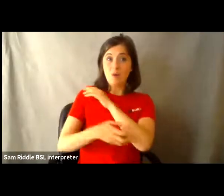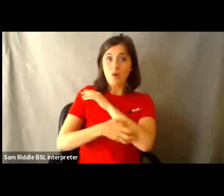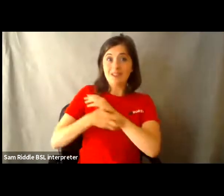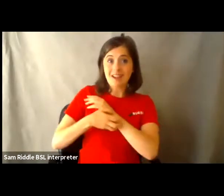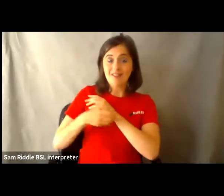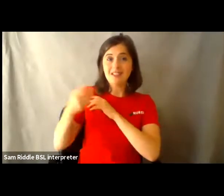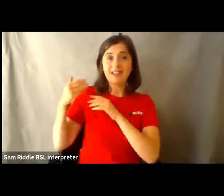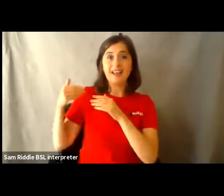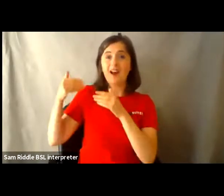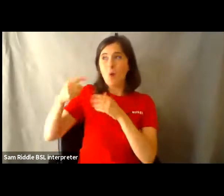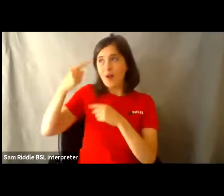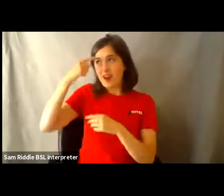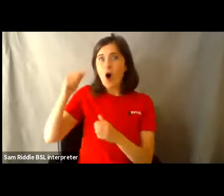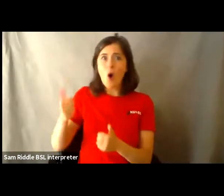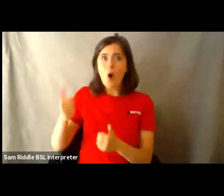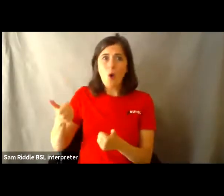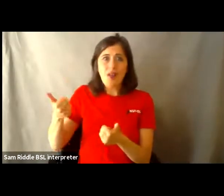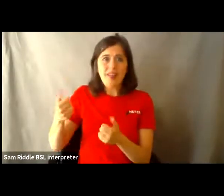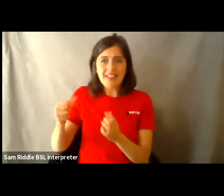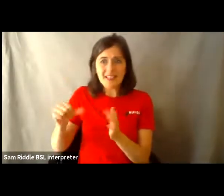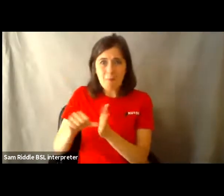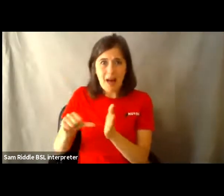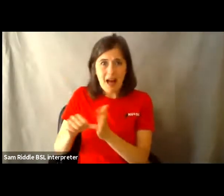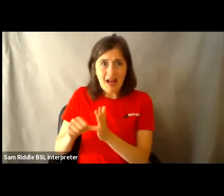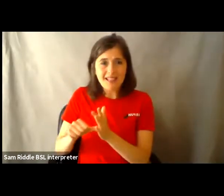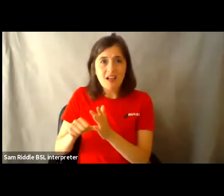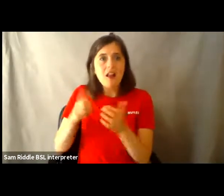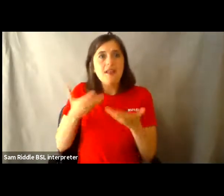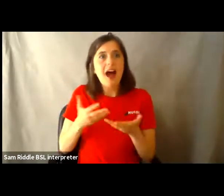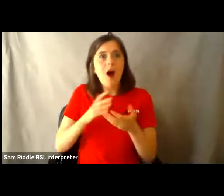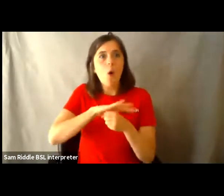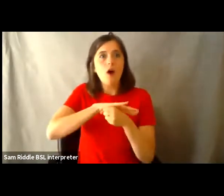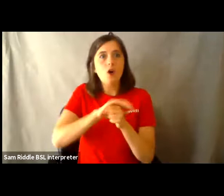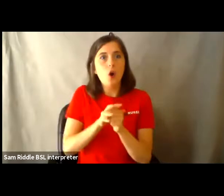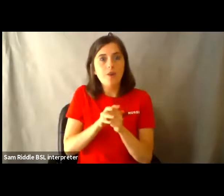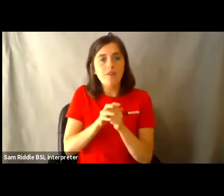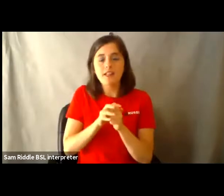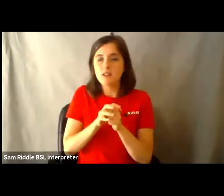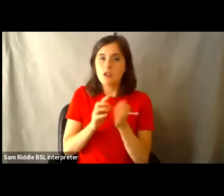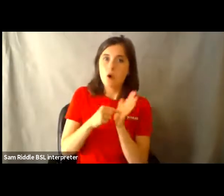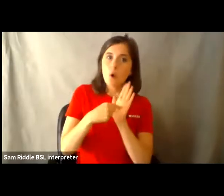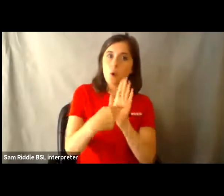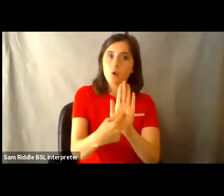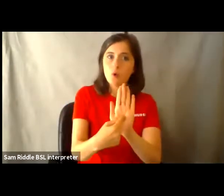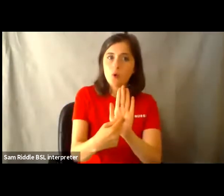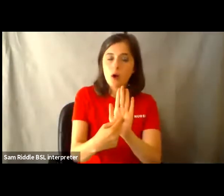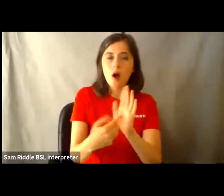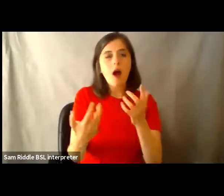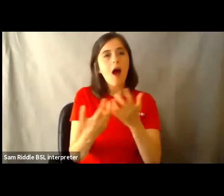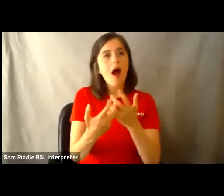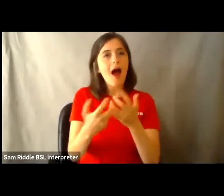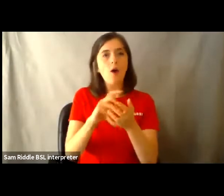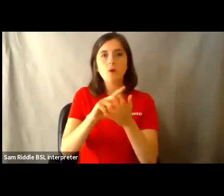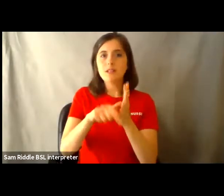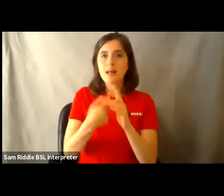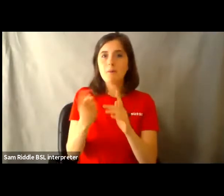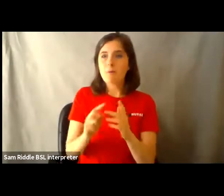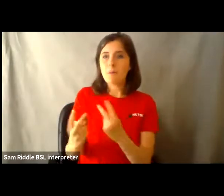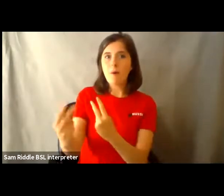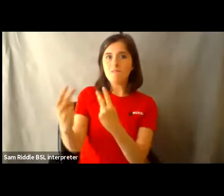then COVID came along and really starkly highlighted the way that disabled people are viewed